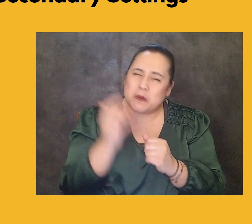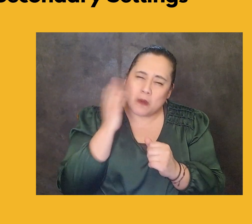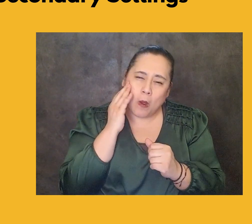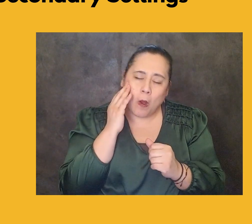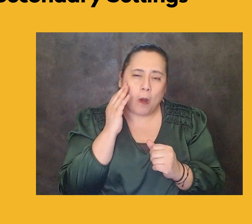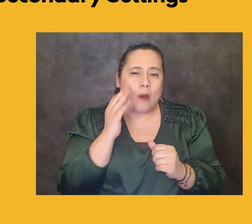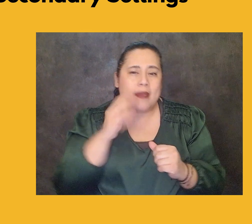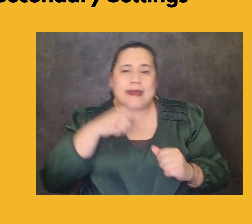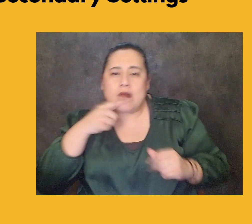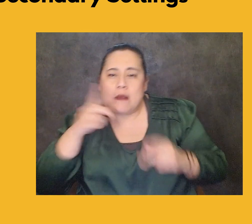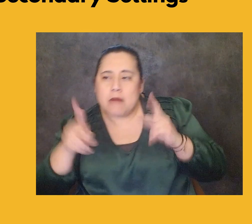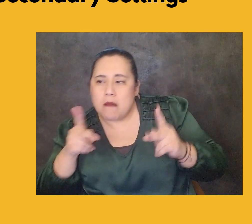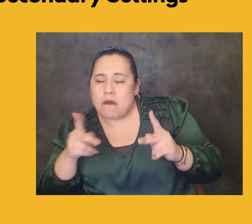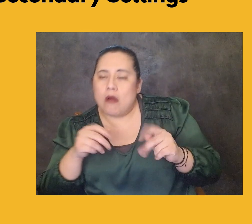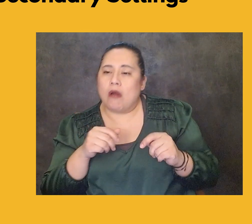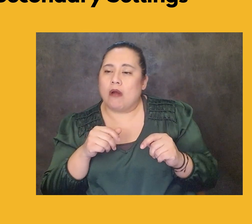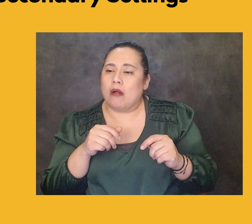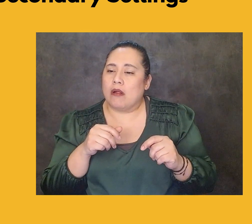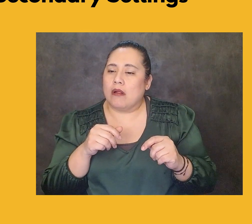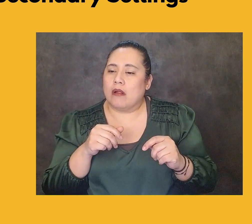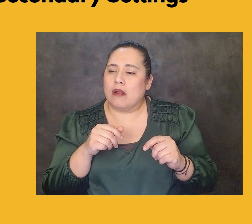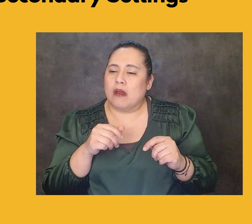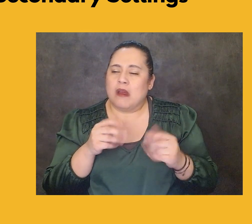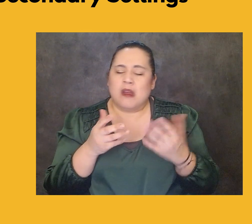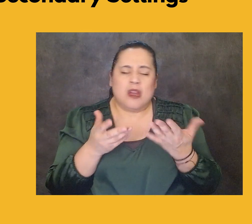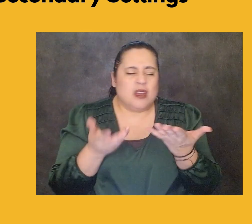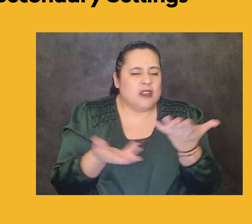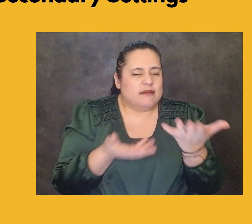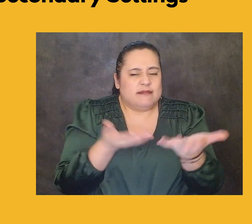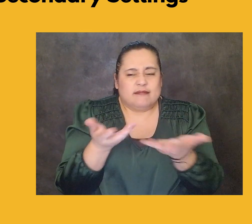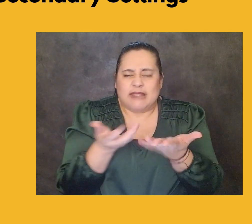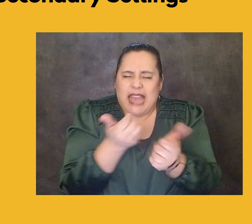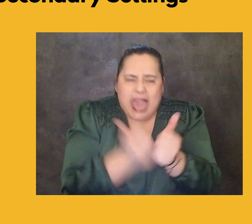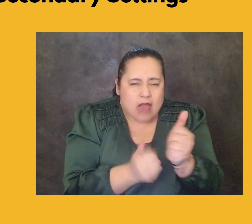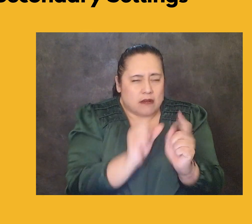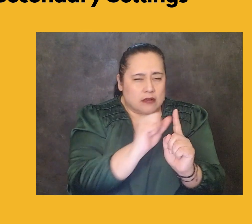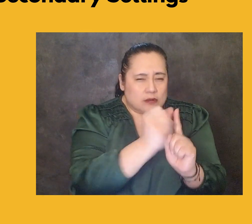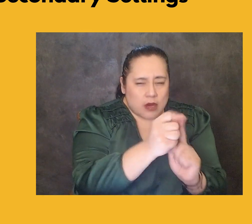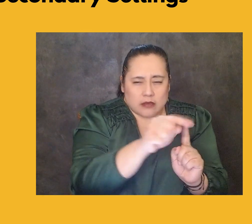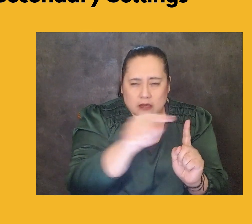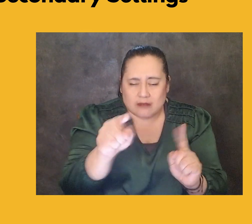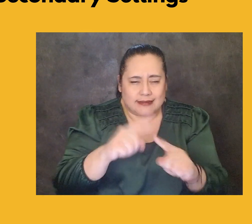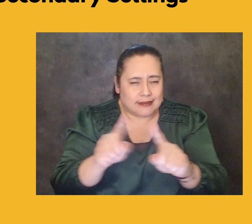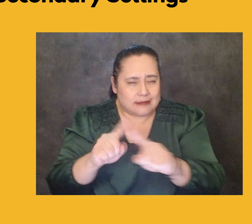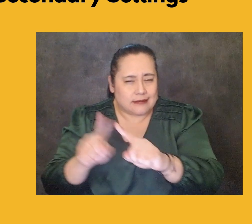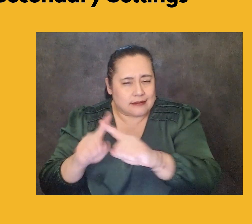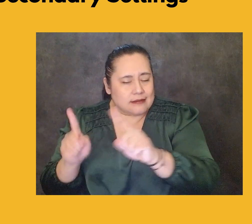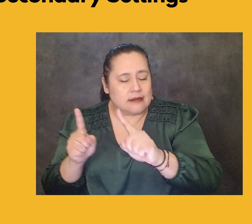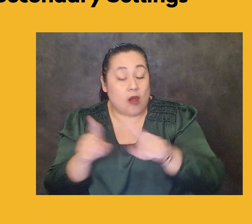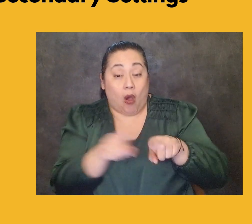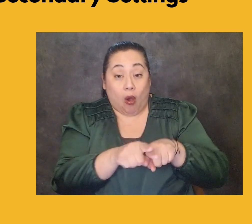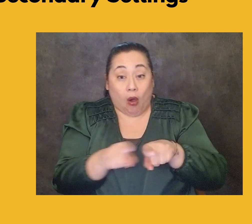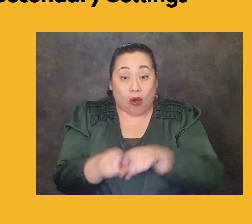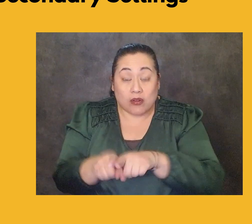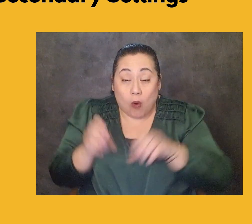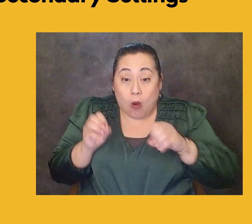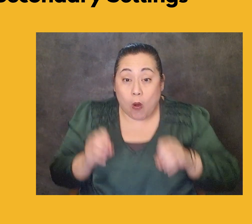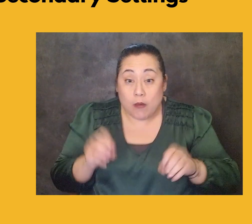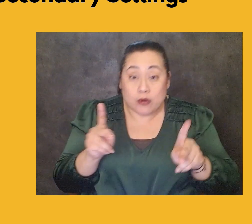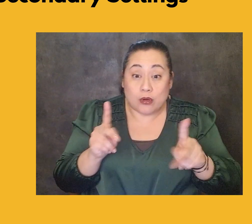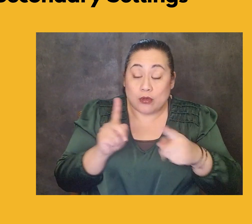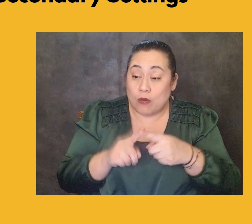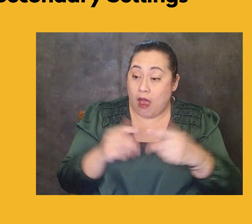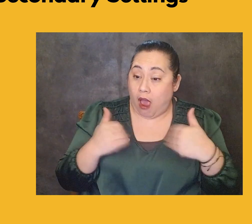hearing people and any situation that might arise, but also its opportunity to